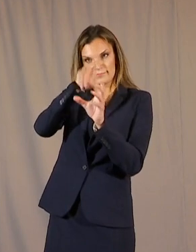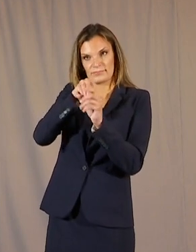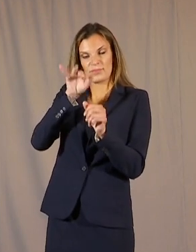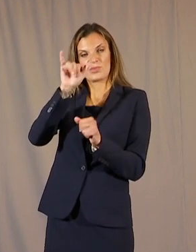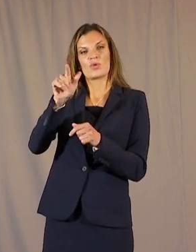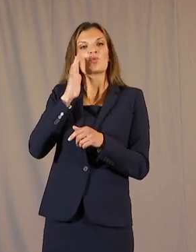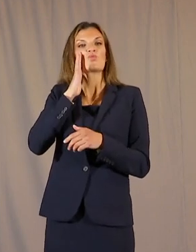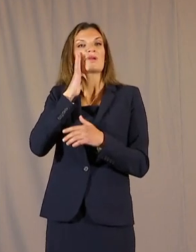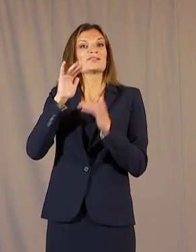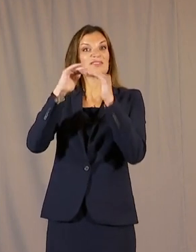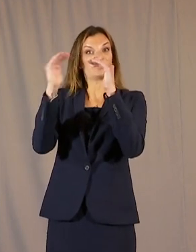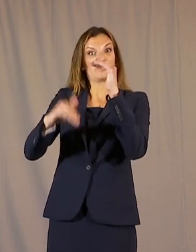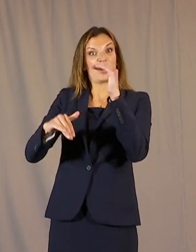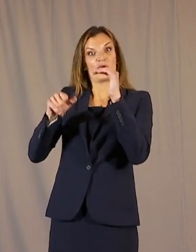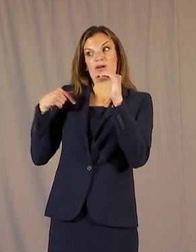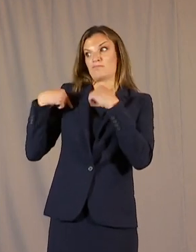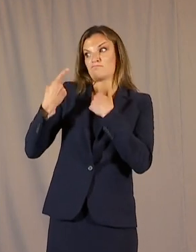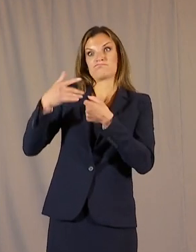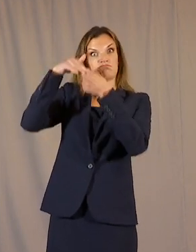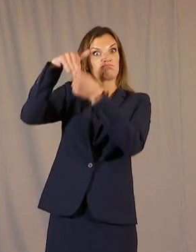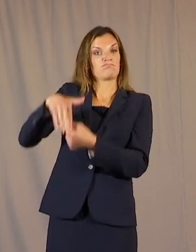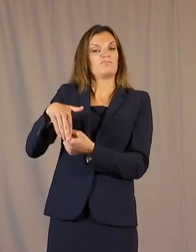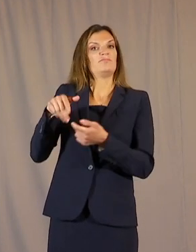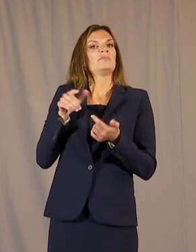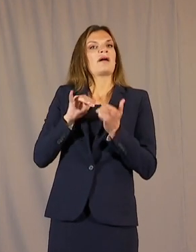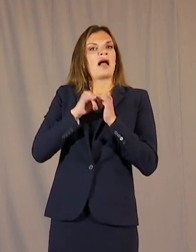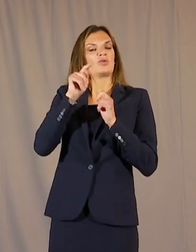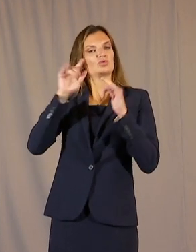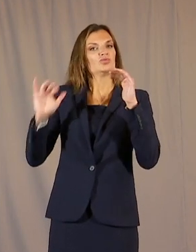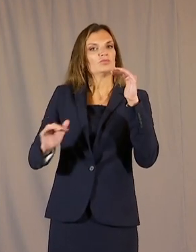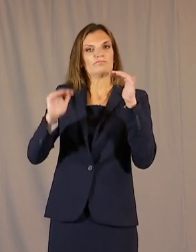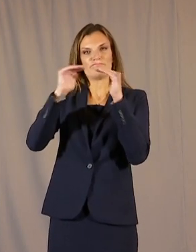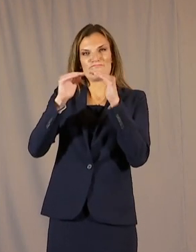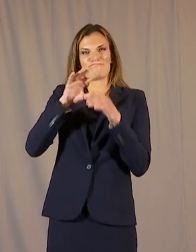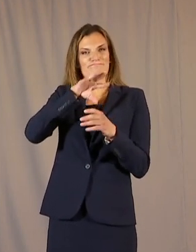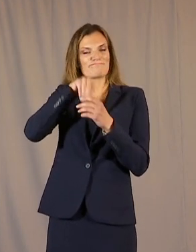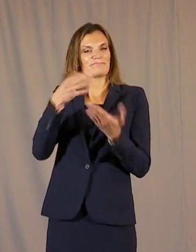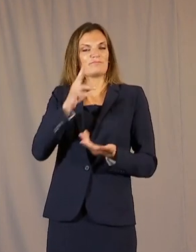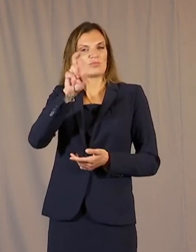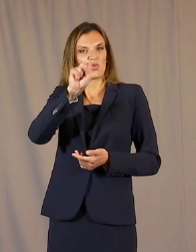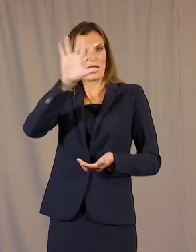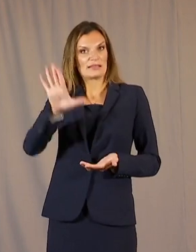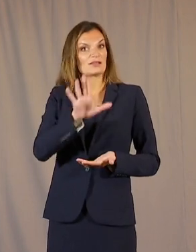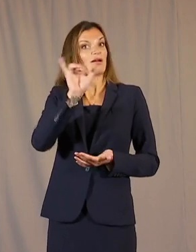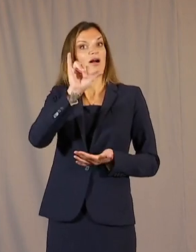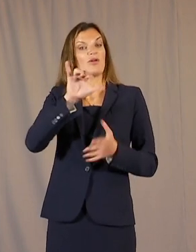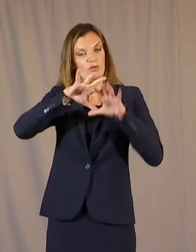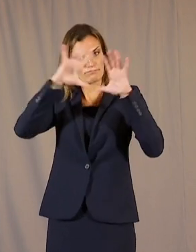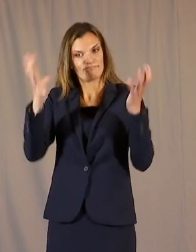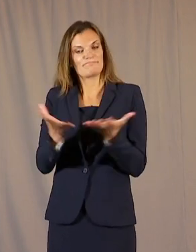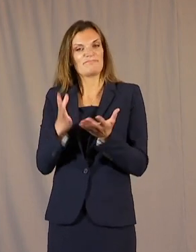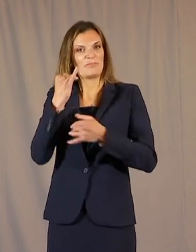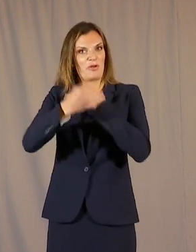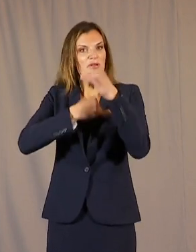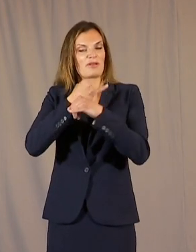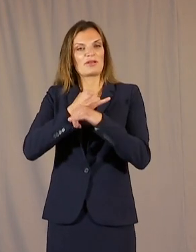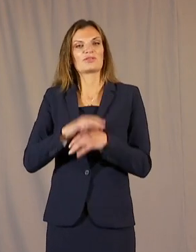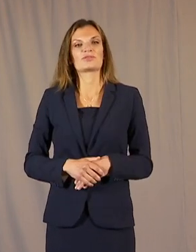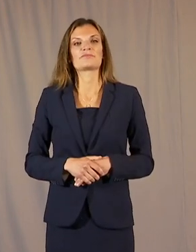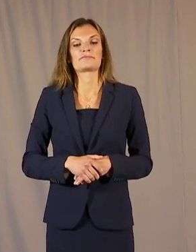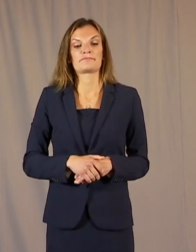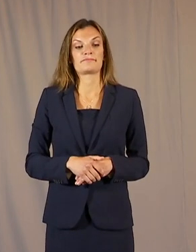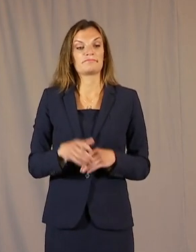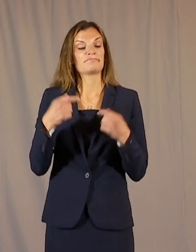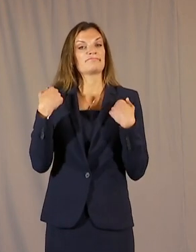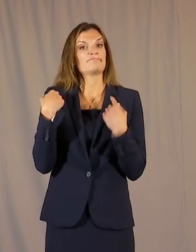vulnerable children, families, and communities in the United States and internationally. At Detroit Parent Network since